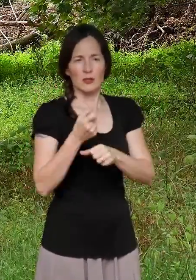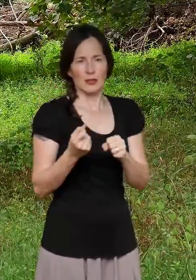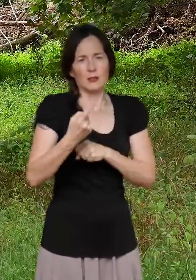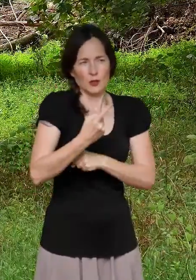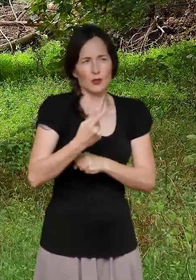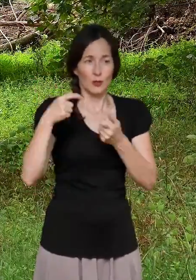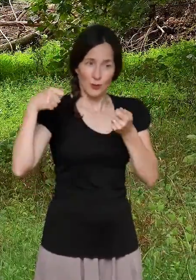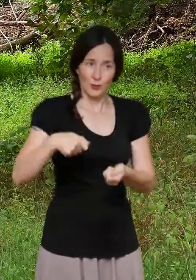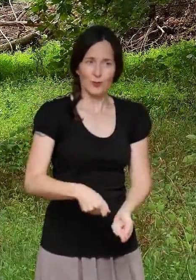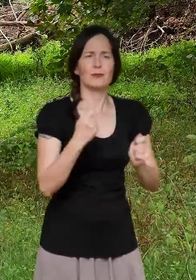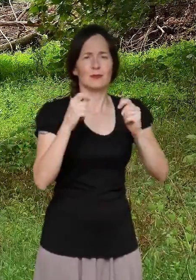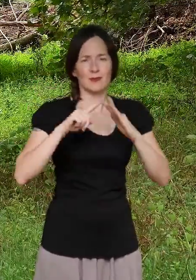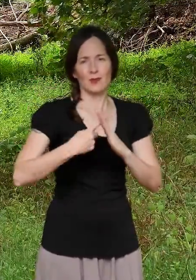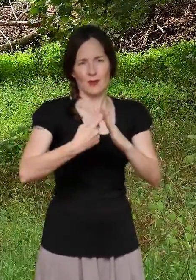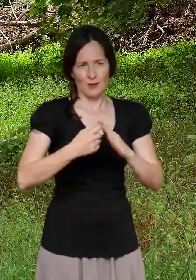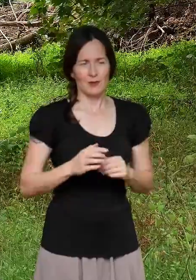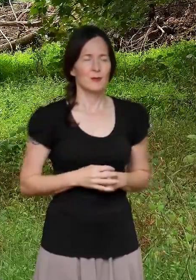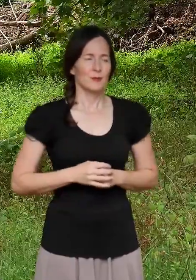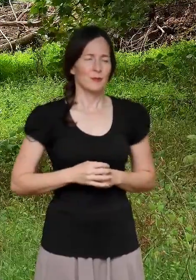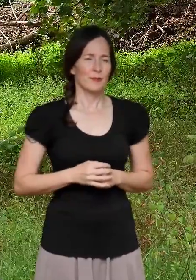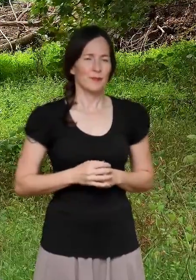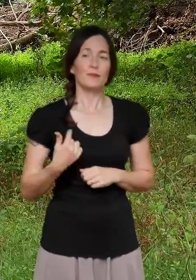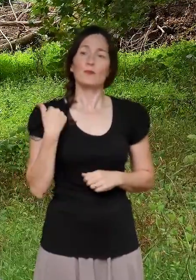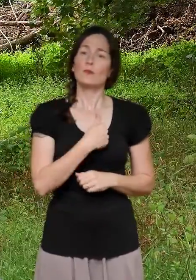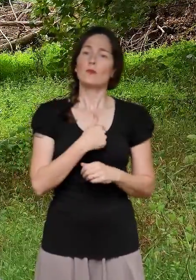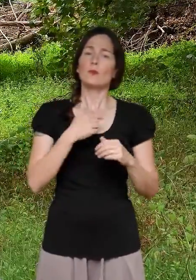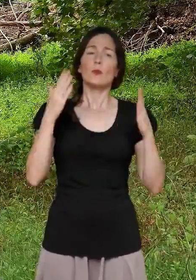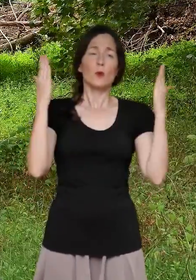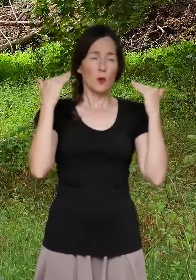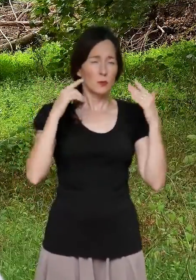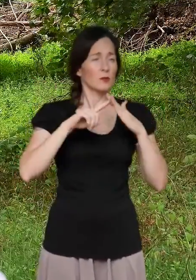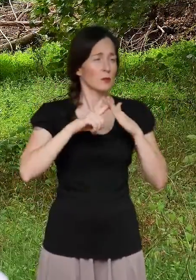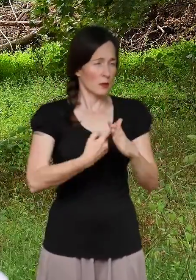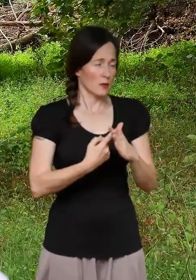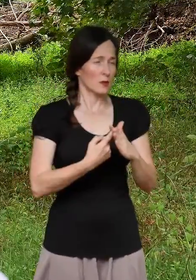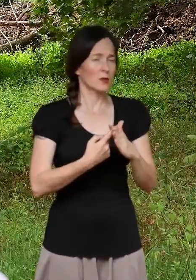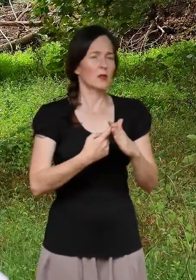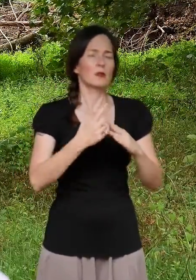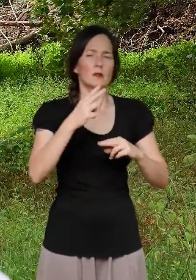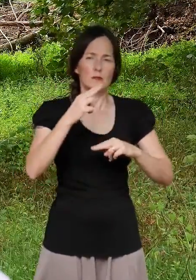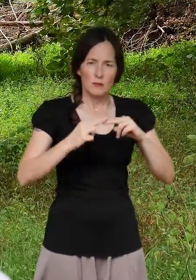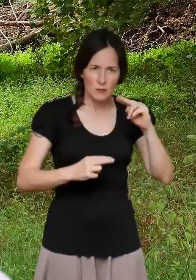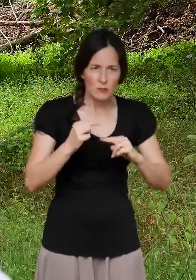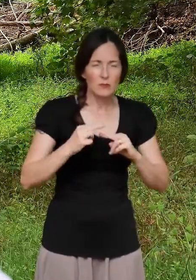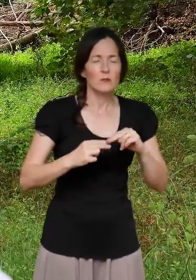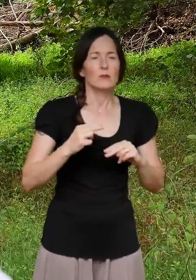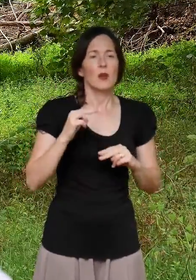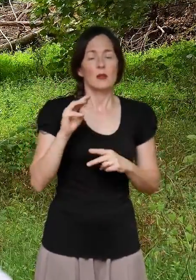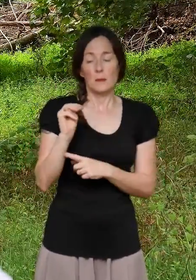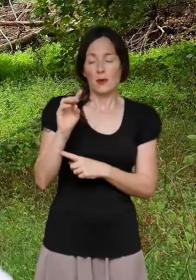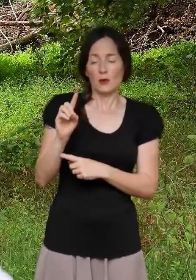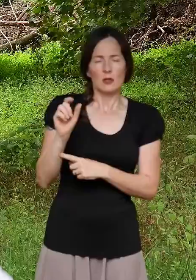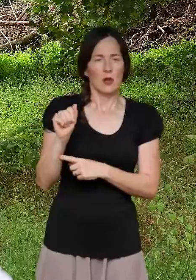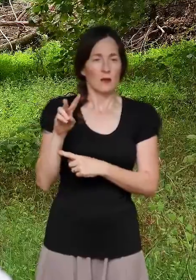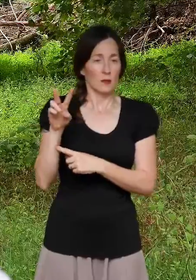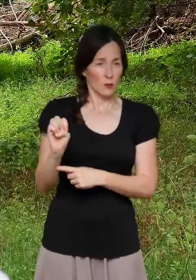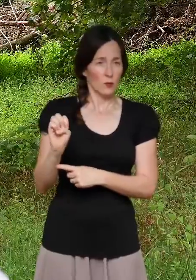Last week, we released the bid for the Quaker Mill Pond off Rogers Avenue, another dry